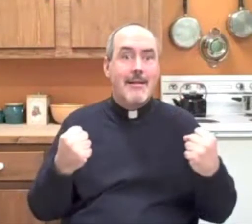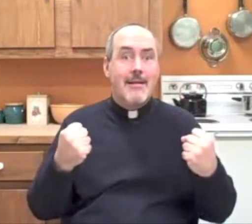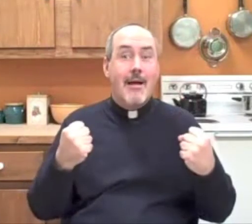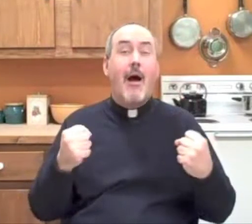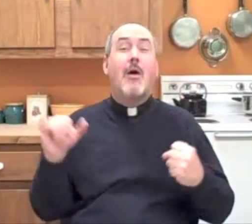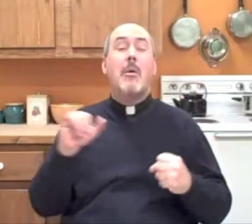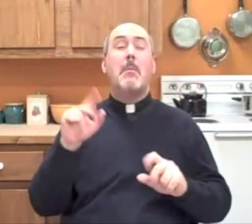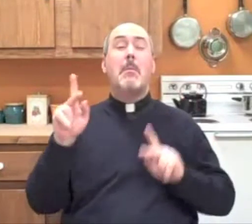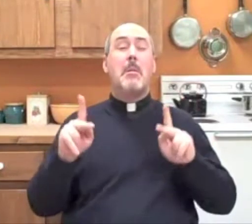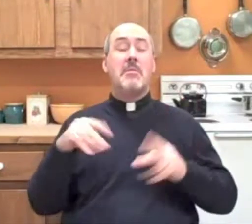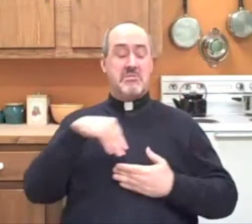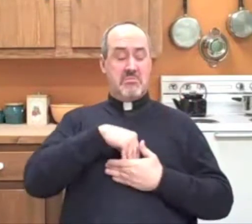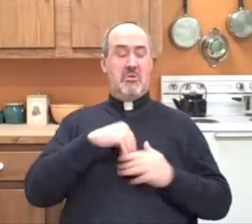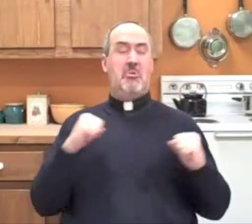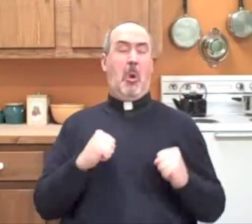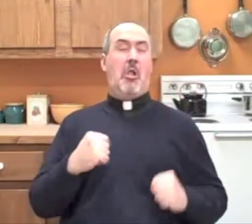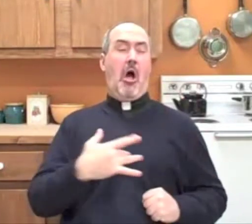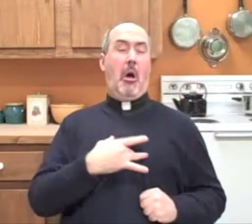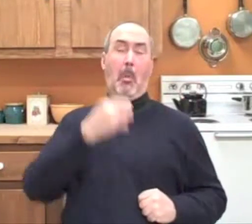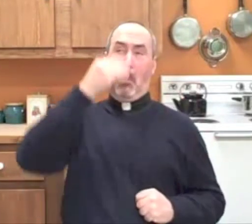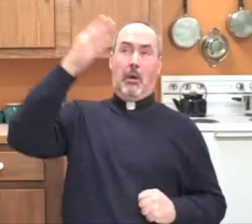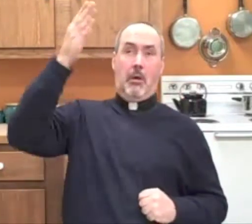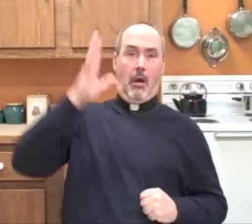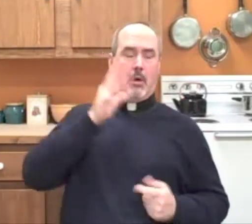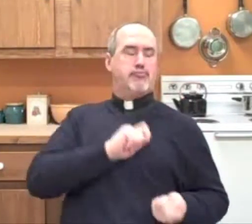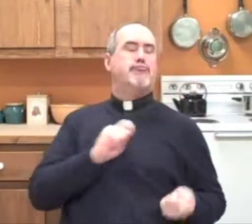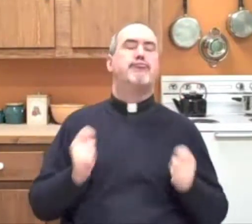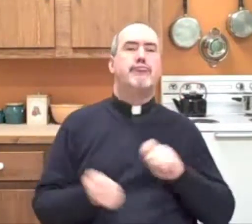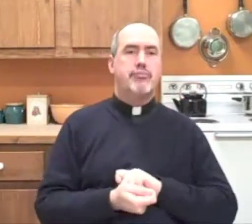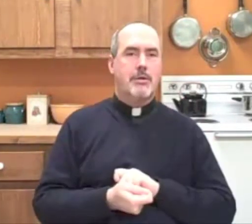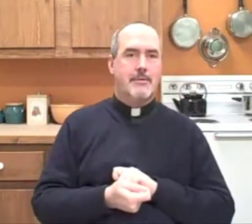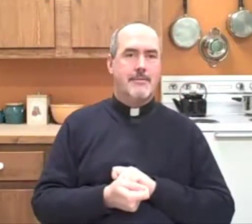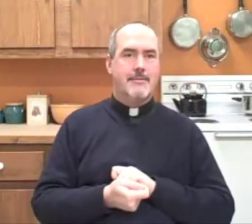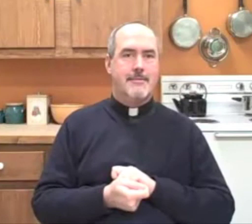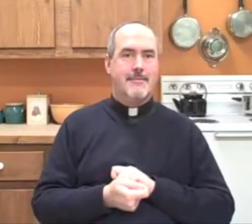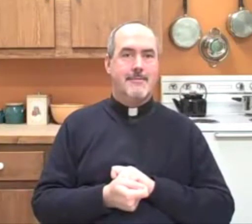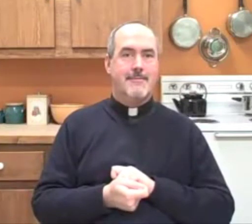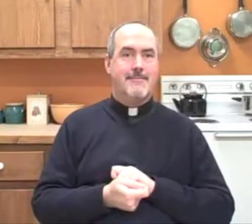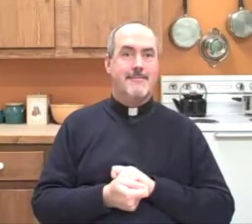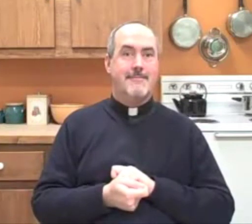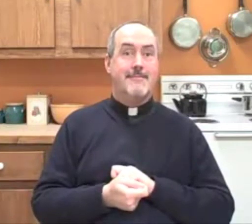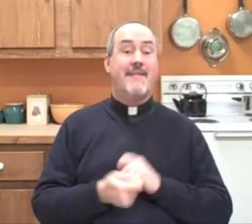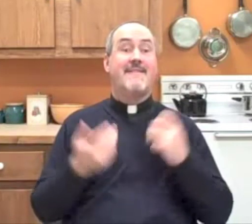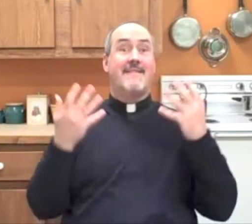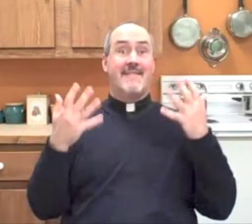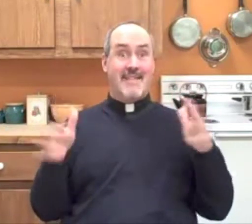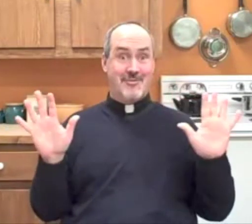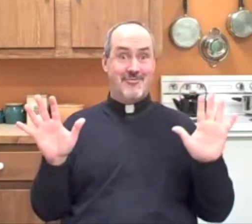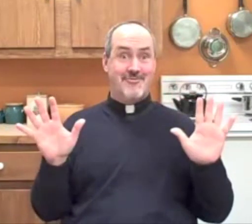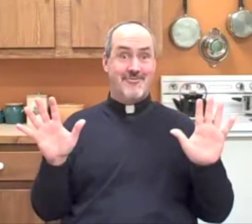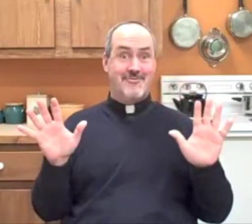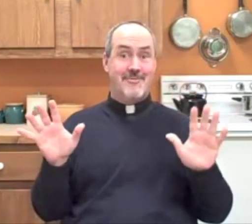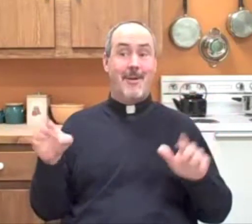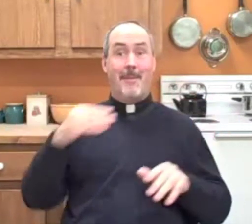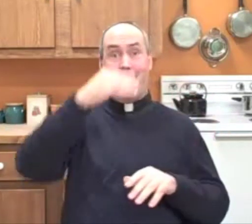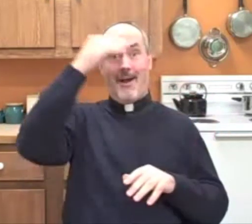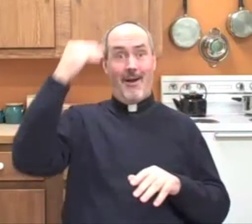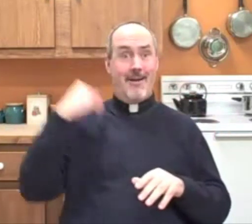And the people who have a cold heart towards the Lord will change.